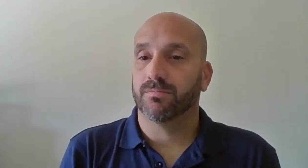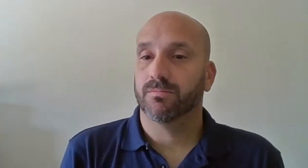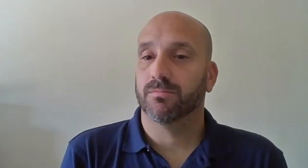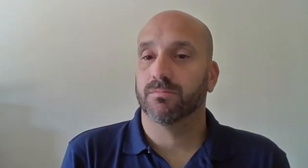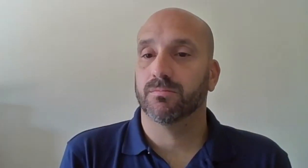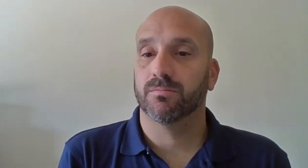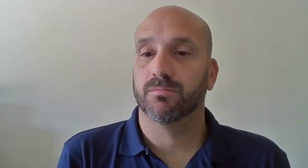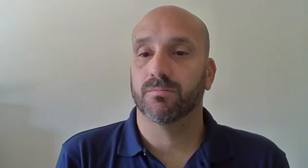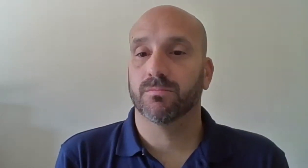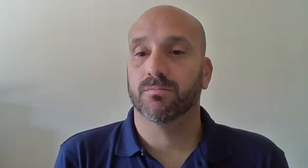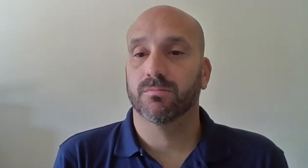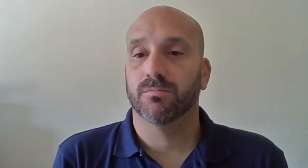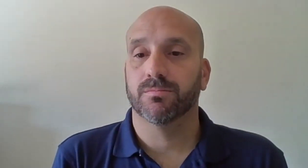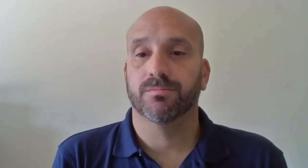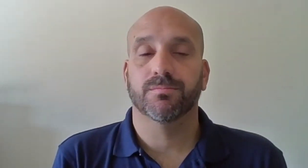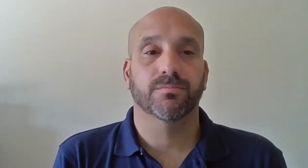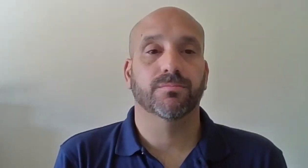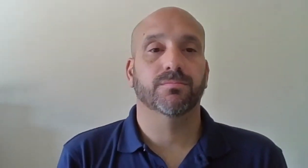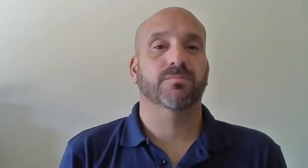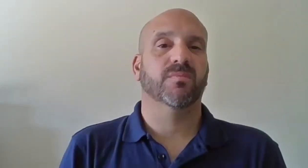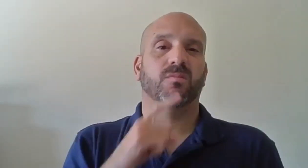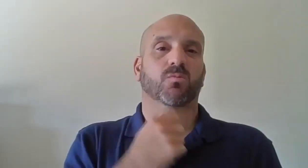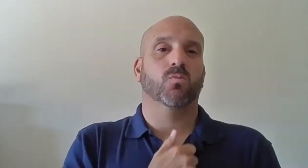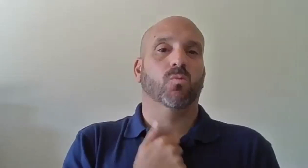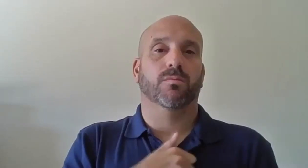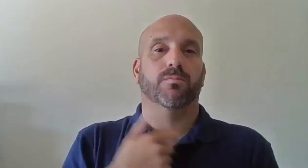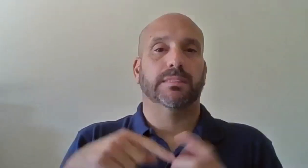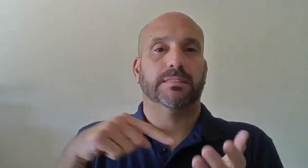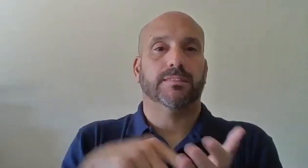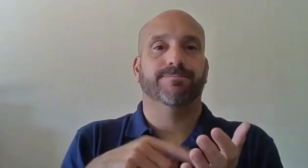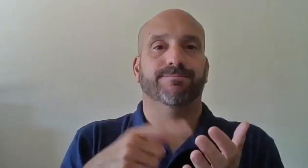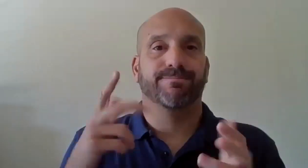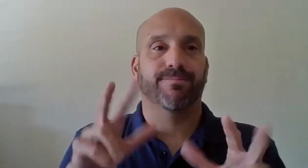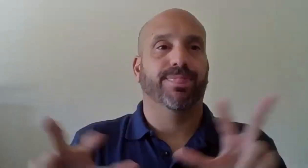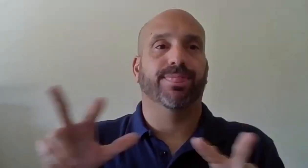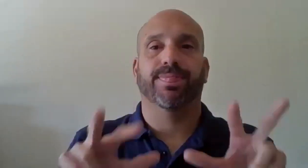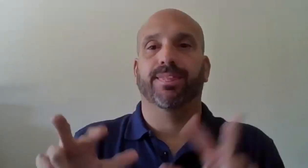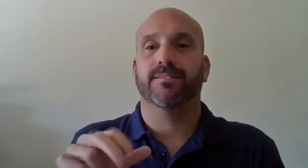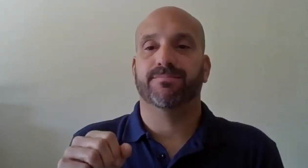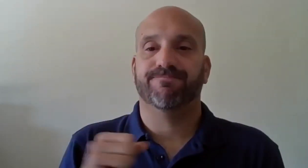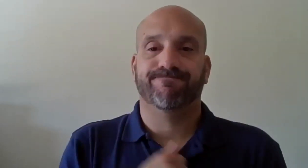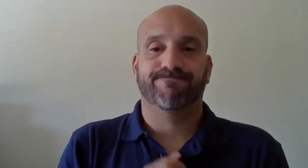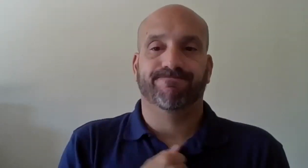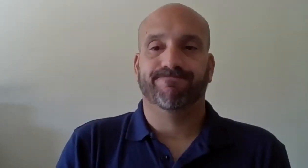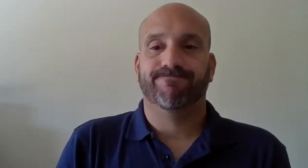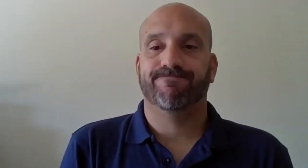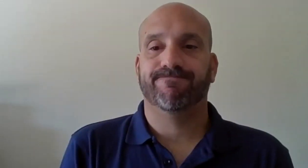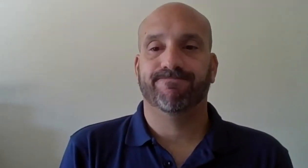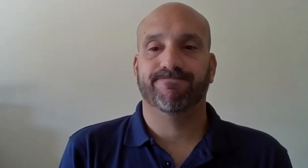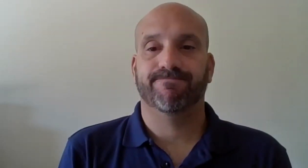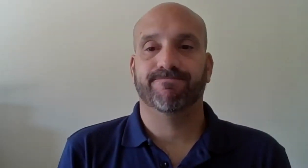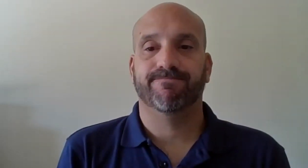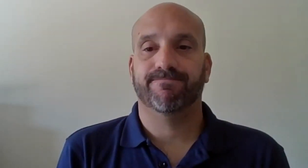attendees. And Matt is saying, I agree. I agree. And I apologize that for technical issues and other reasons, this was